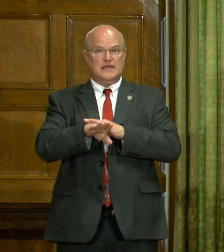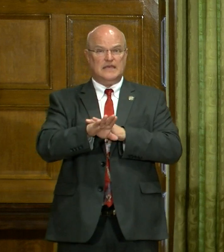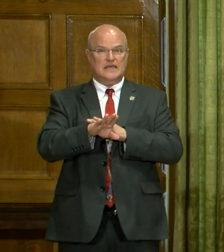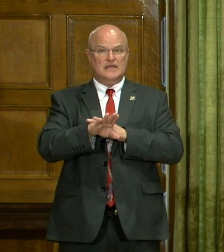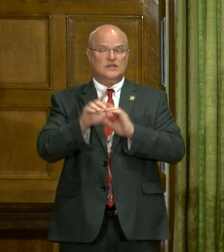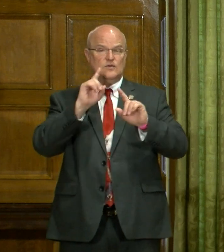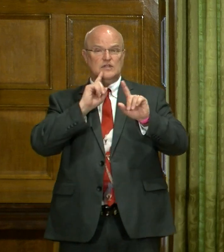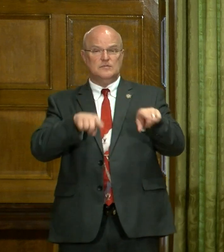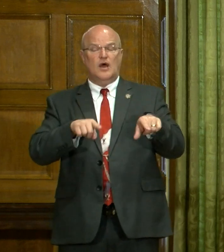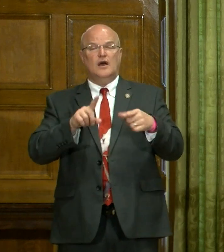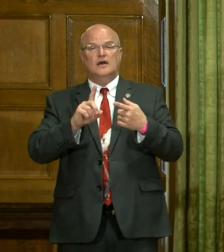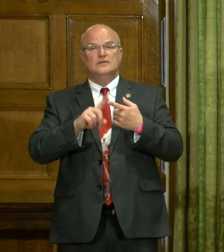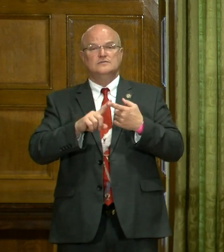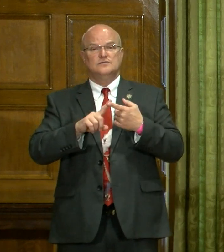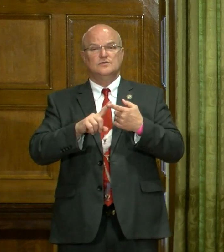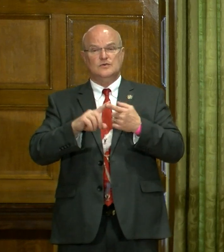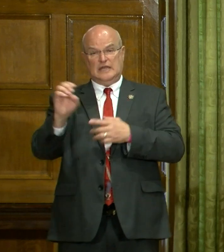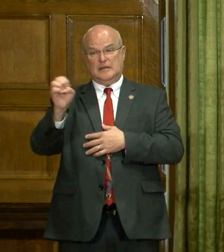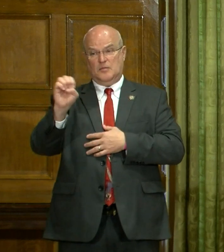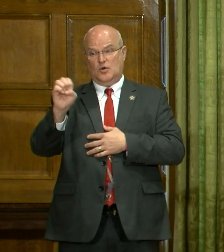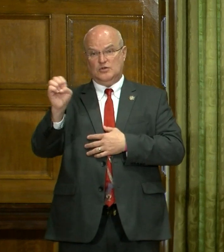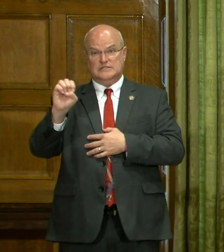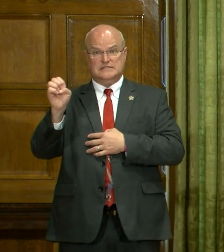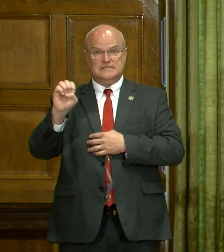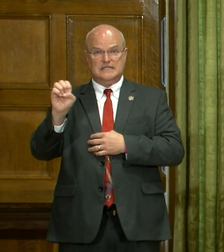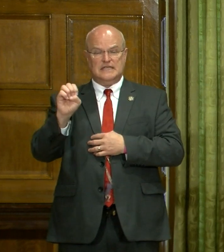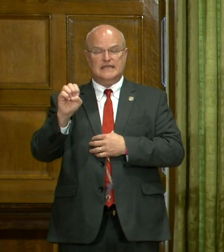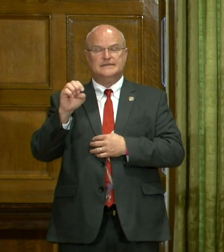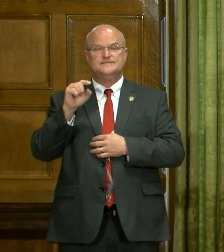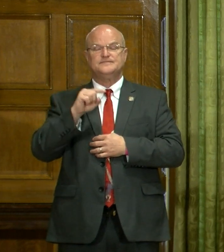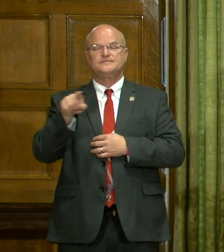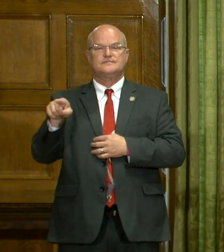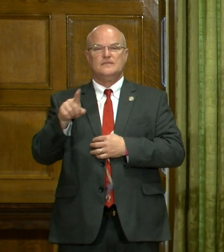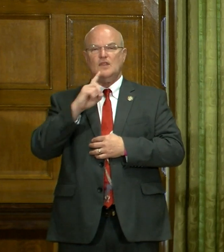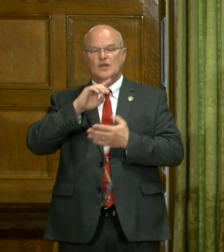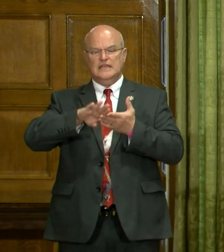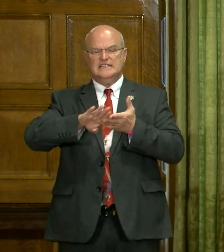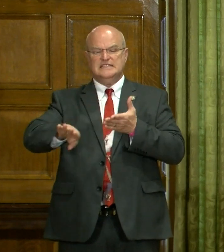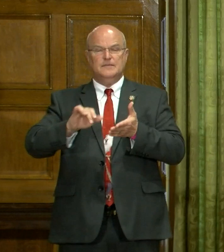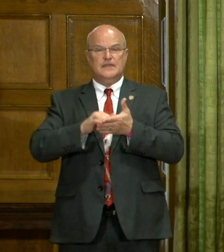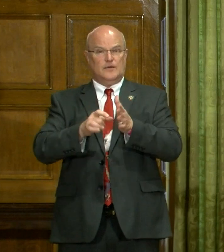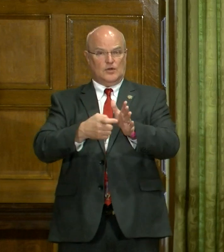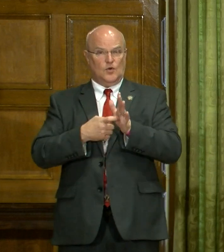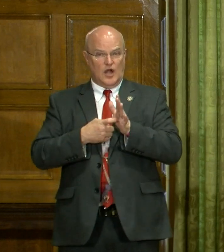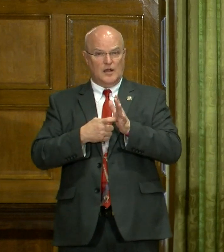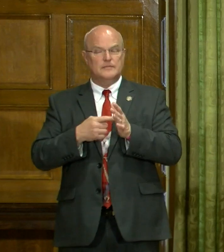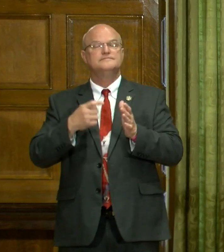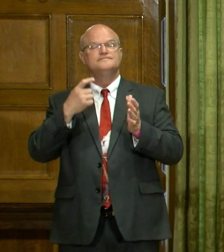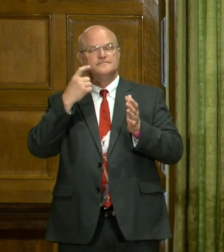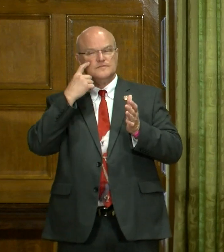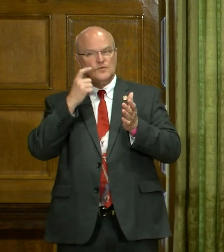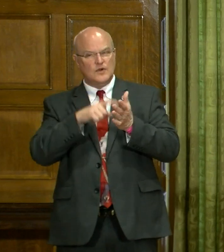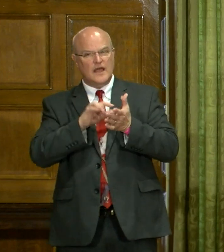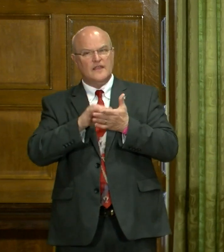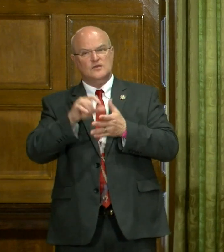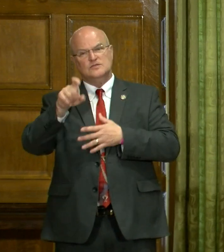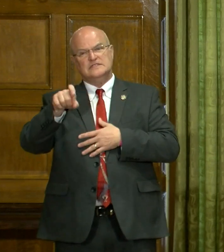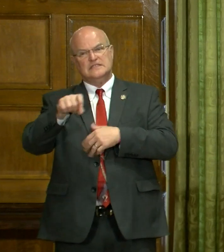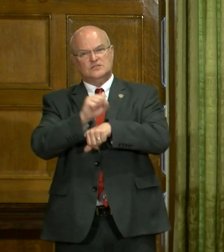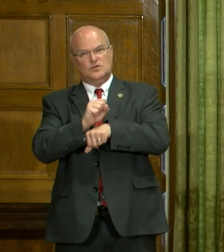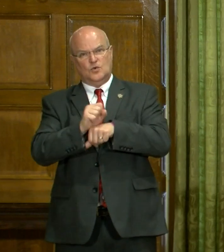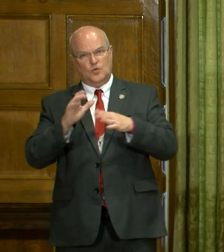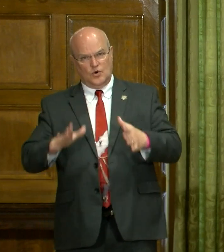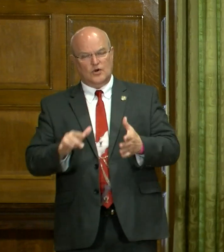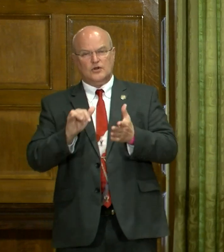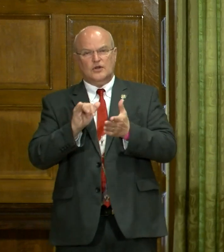in to respond to an emergency, they are exempt from that requirement. We recognize those are essential